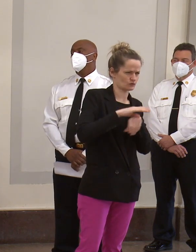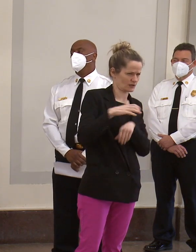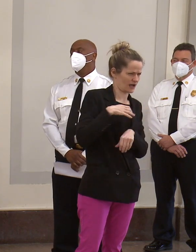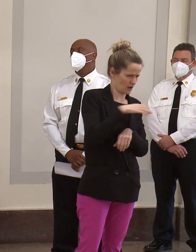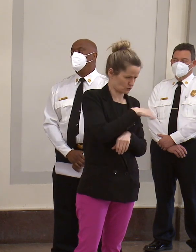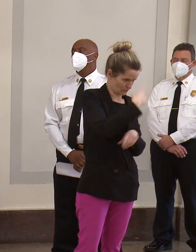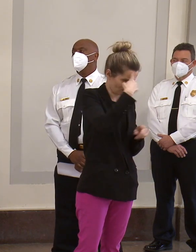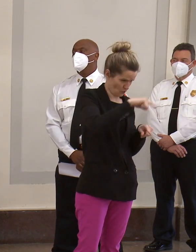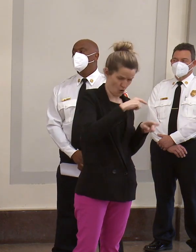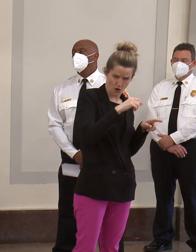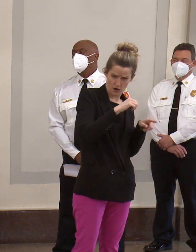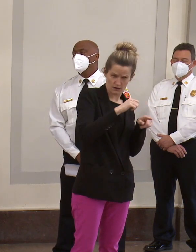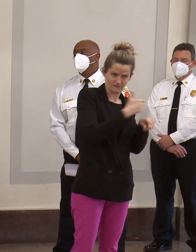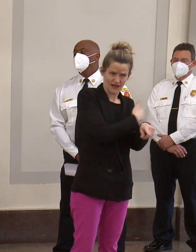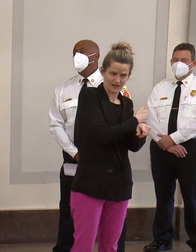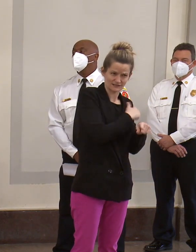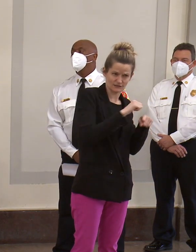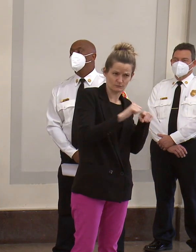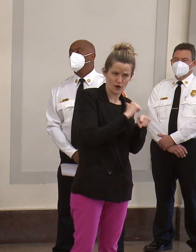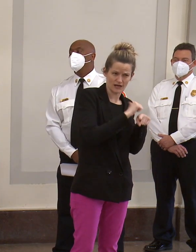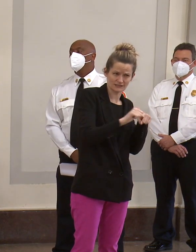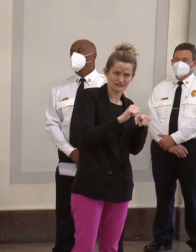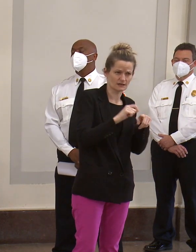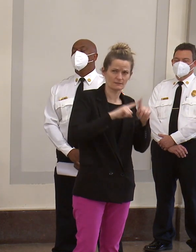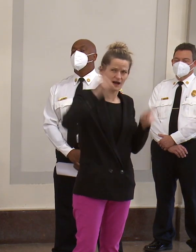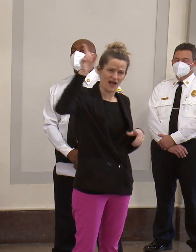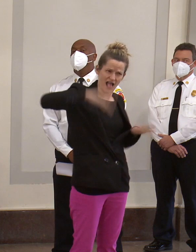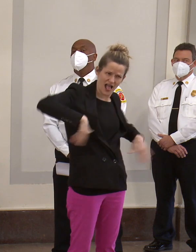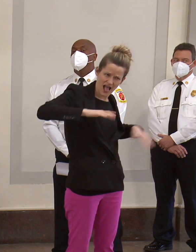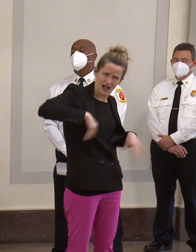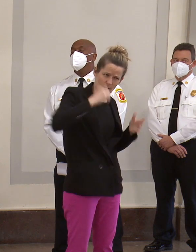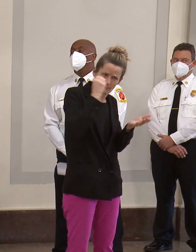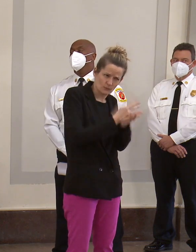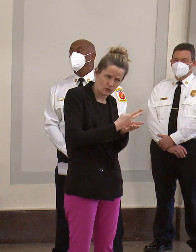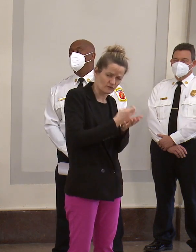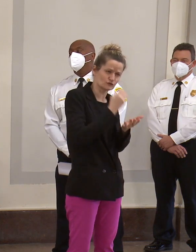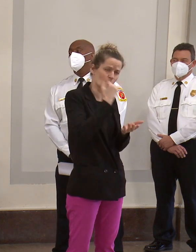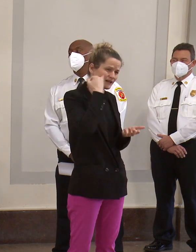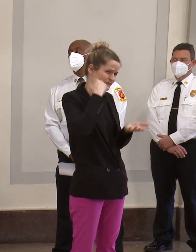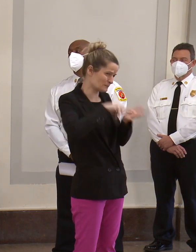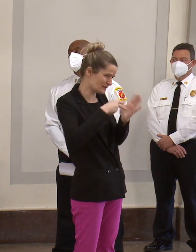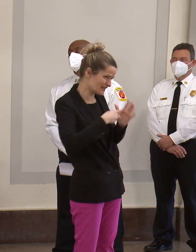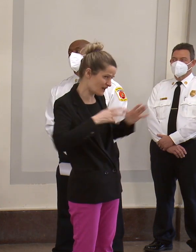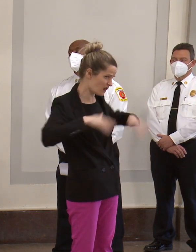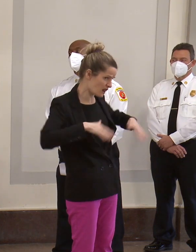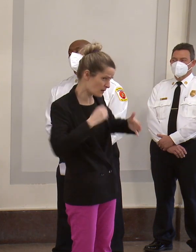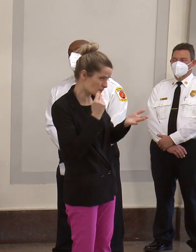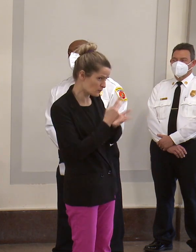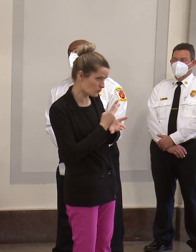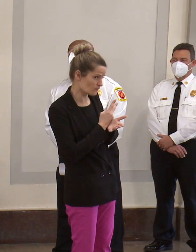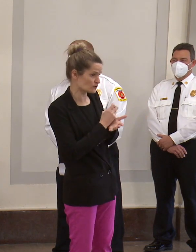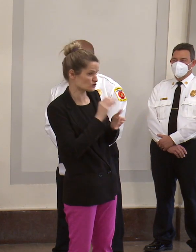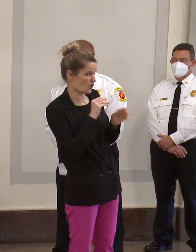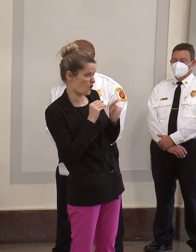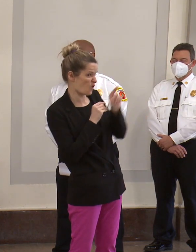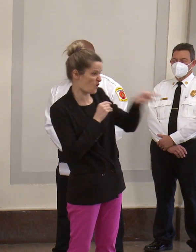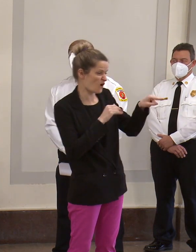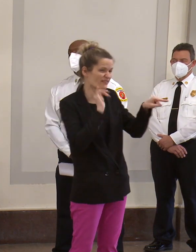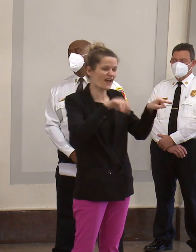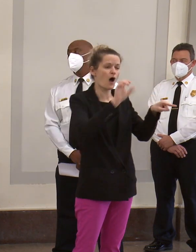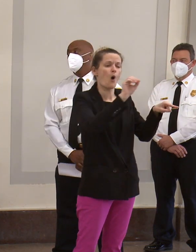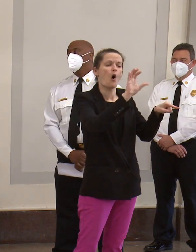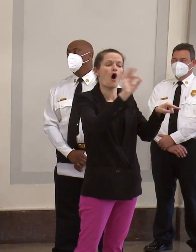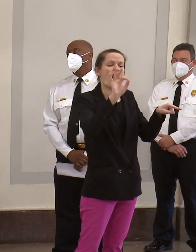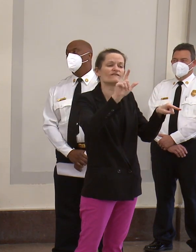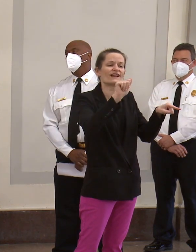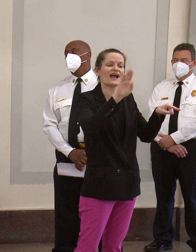not been full approval yet. And so if something's not yet fully approved, it's considered to be an off-label use. And again, we'd